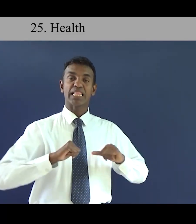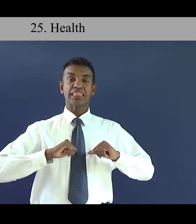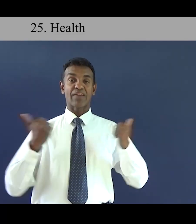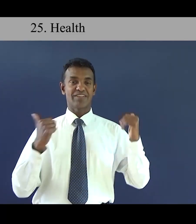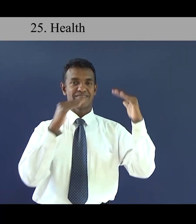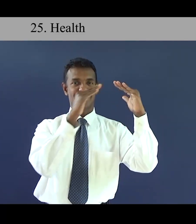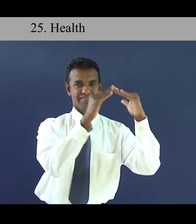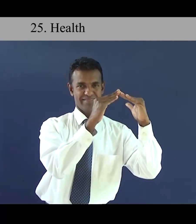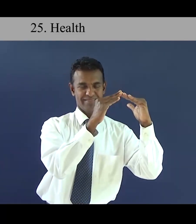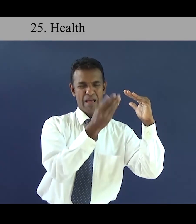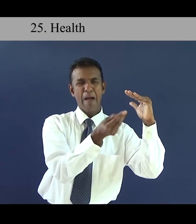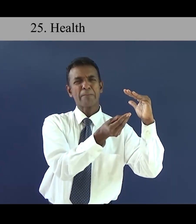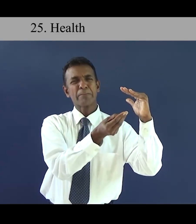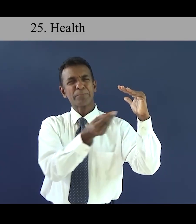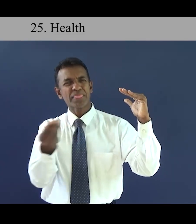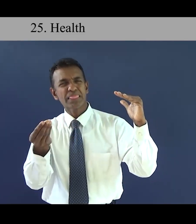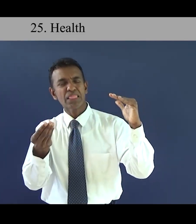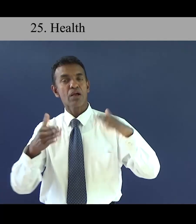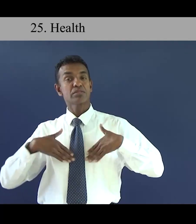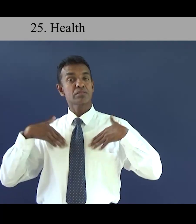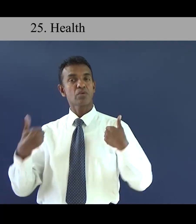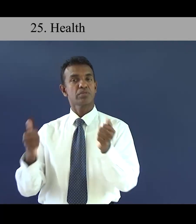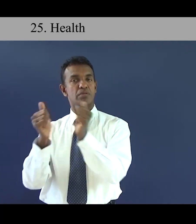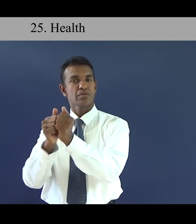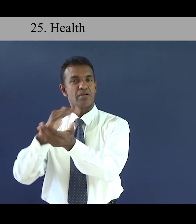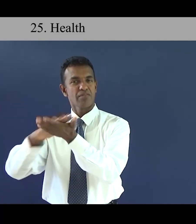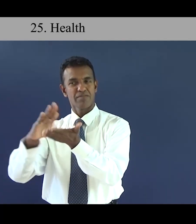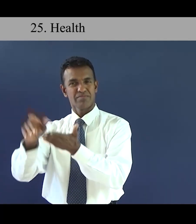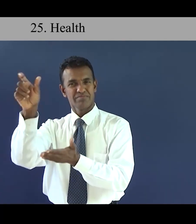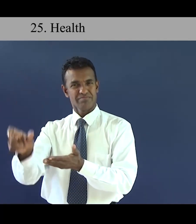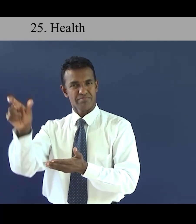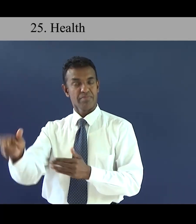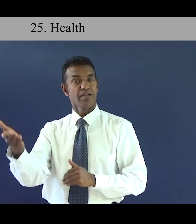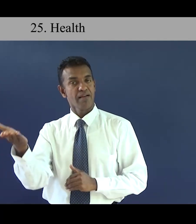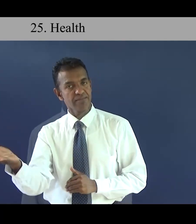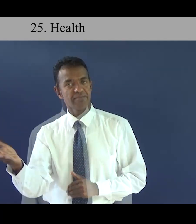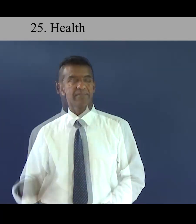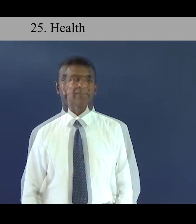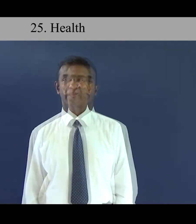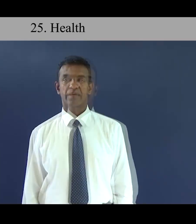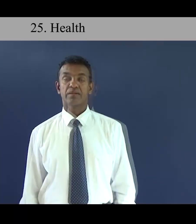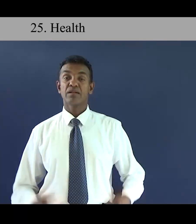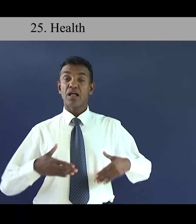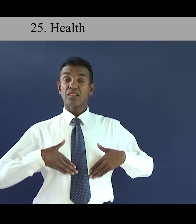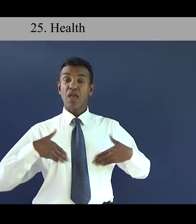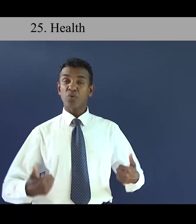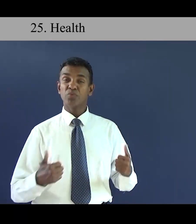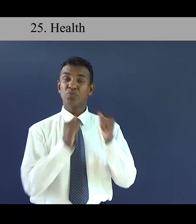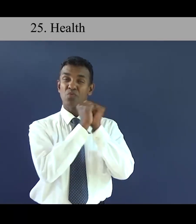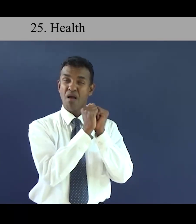Make sure health professionals give the same service to disabled people as